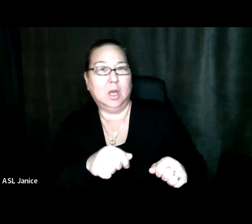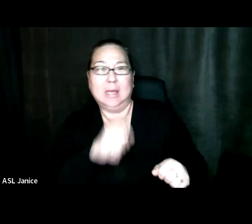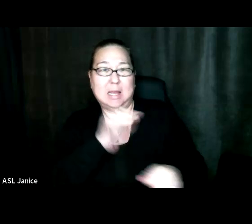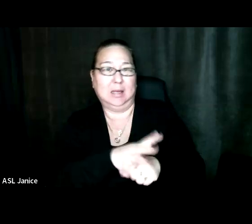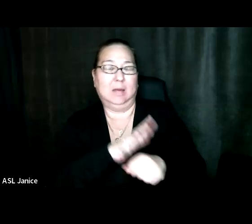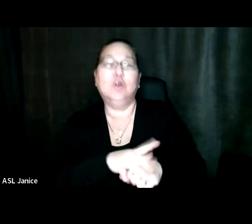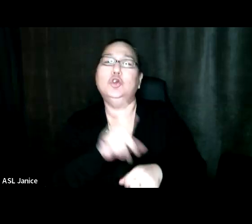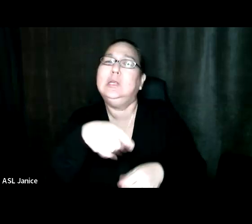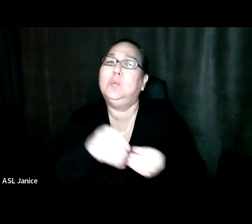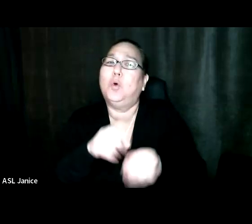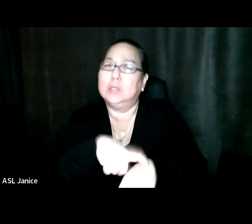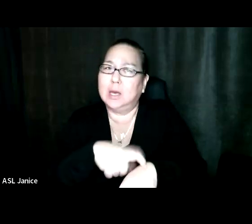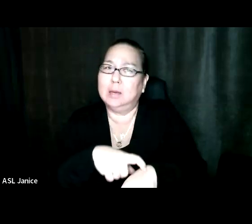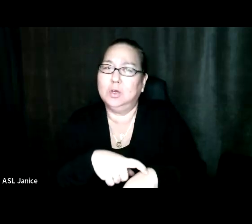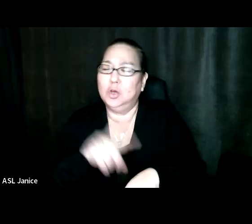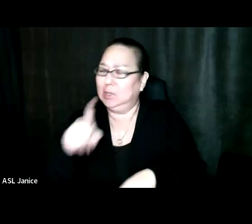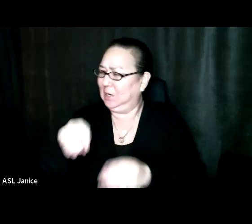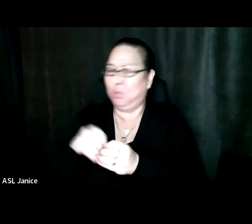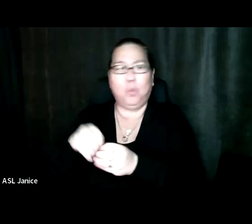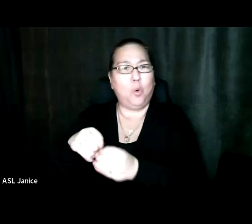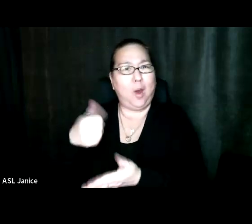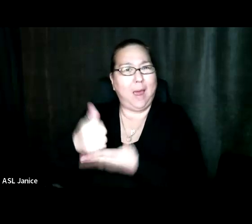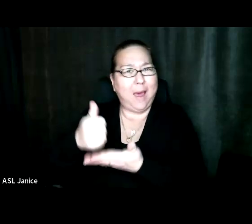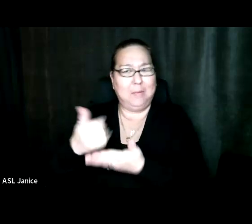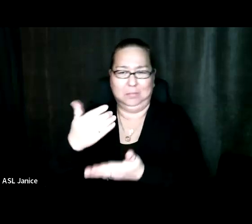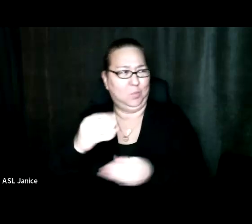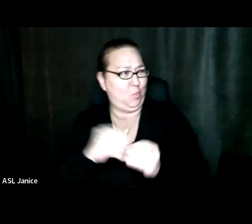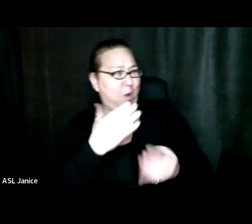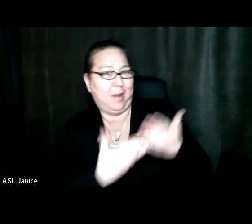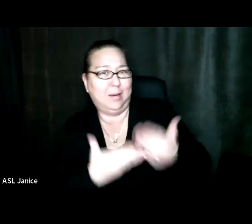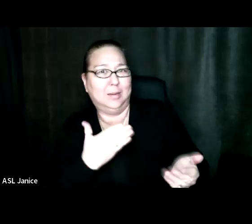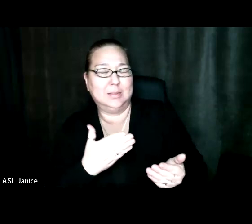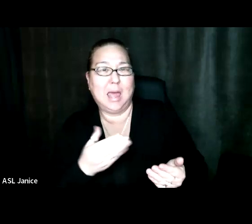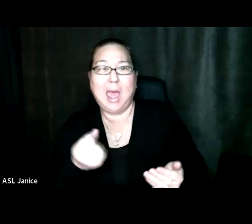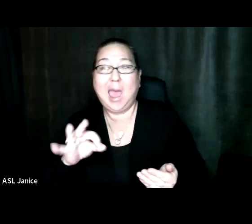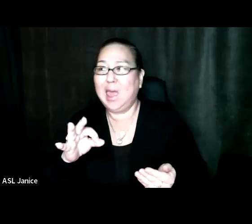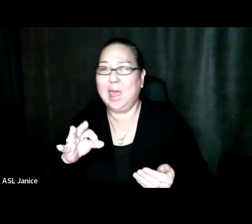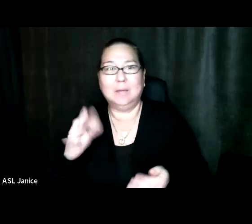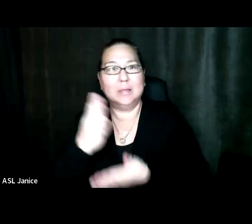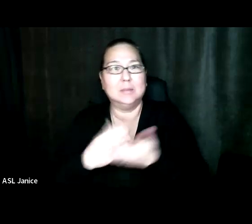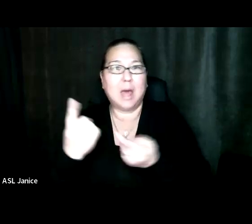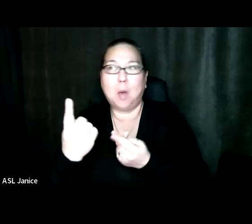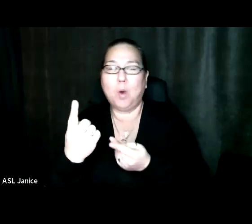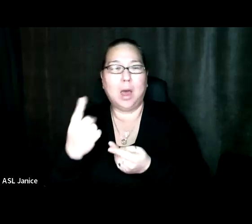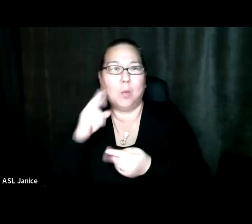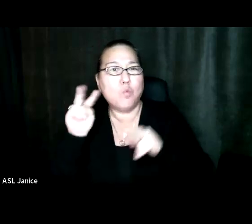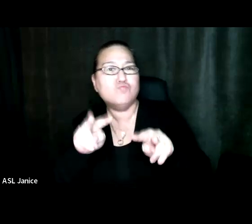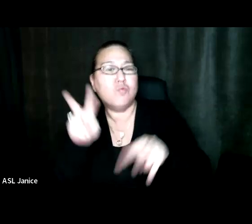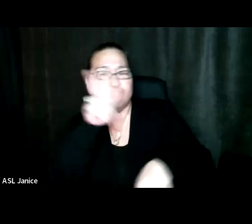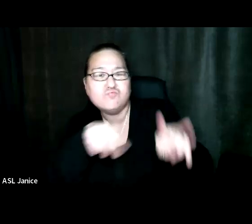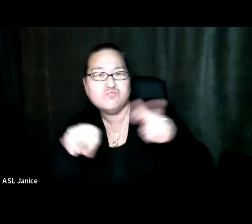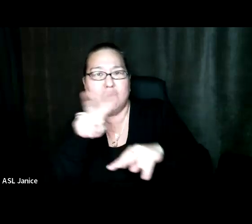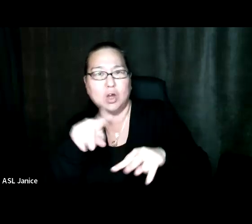more time. You needed more hands. You needed some help. If someone came to evaluate your teeth brushing, egg scrambling, and letter writing, you'd probably